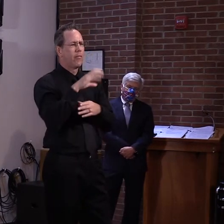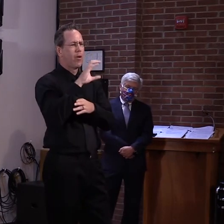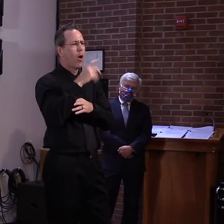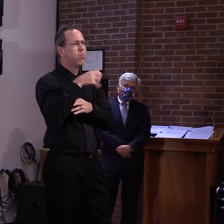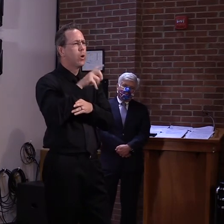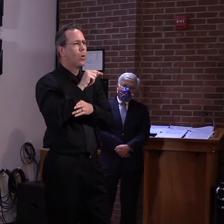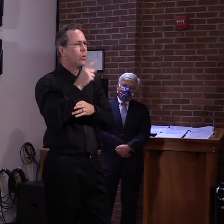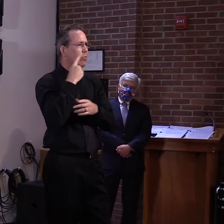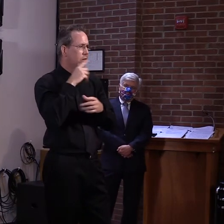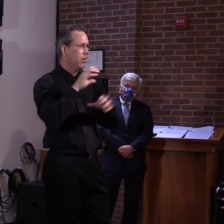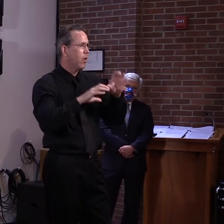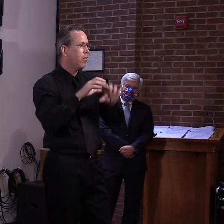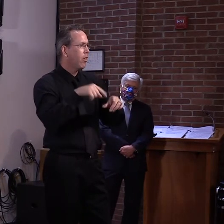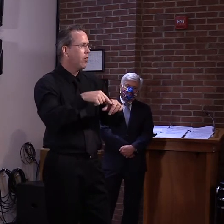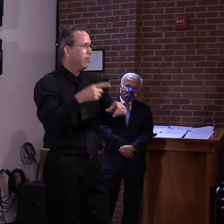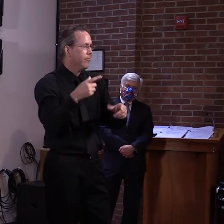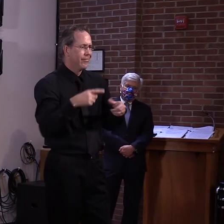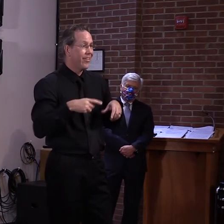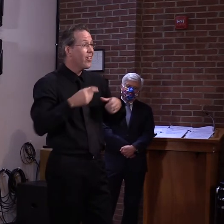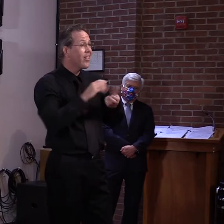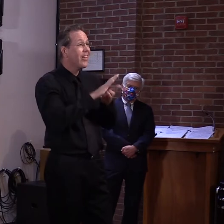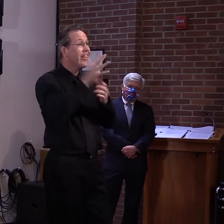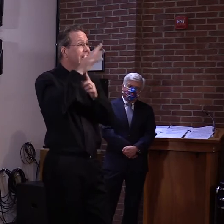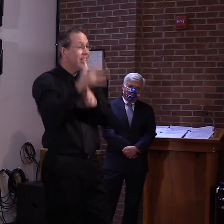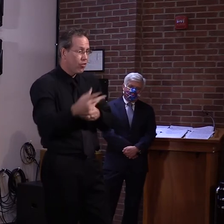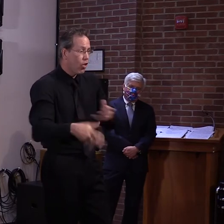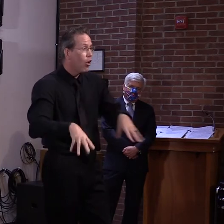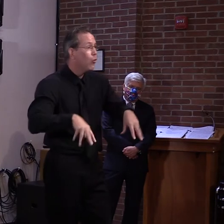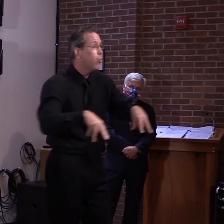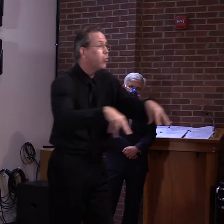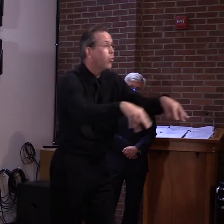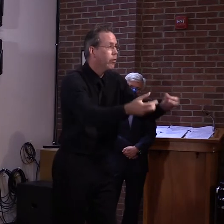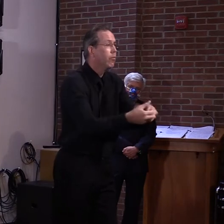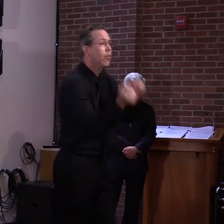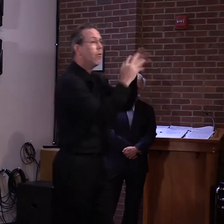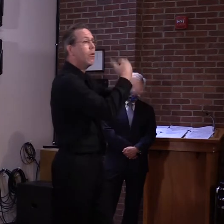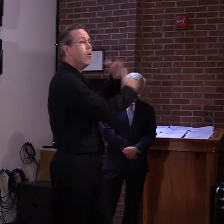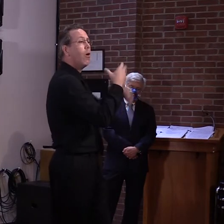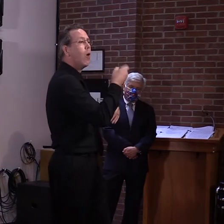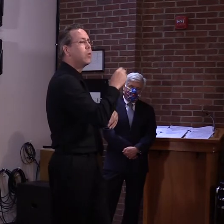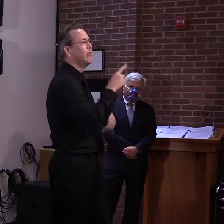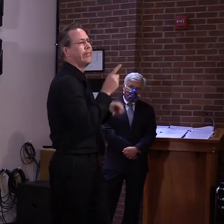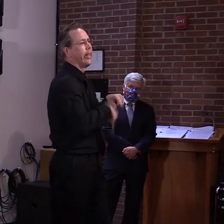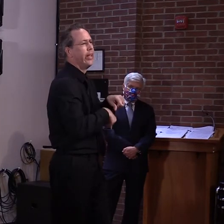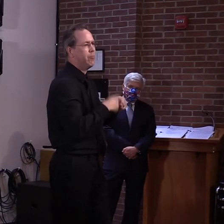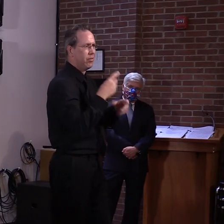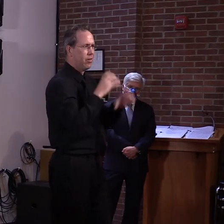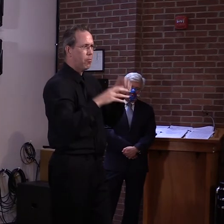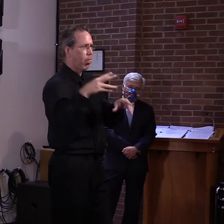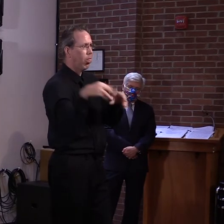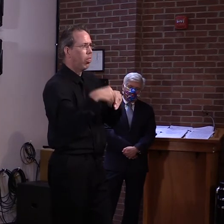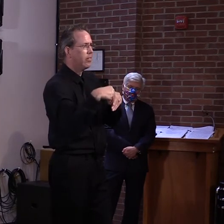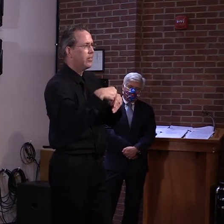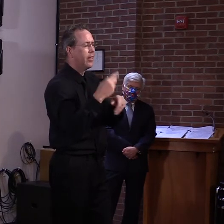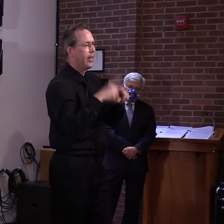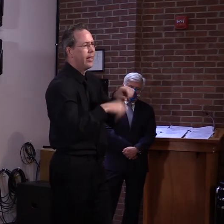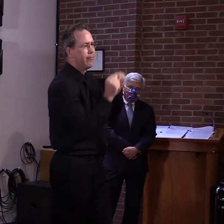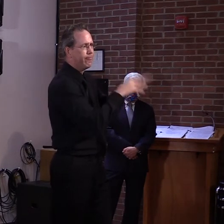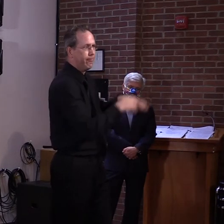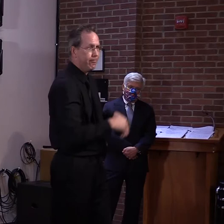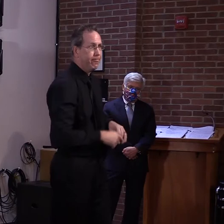hydrocarbons. All right. Well, thank you. Thank you all very much. Thank you, Steve.